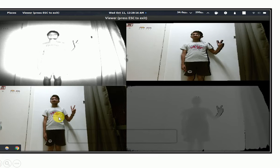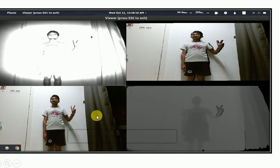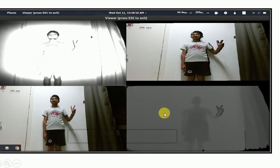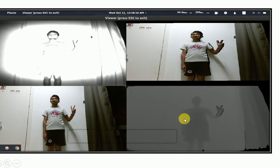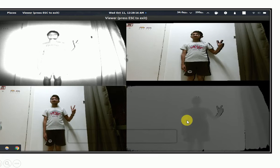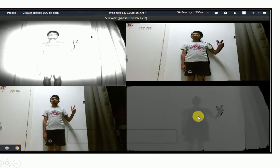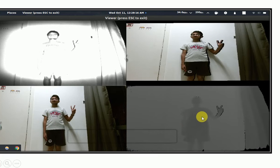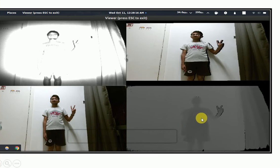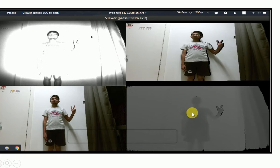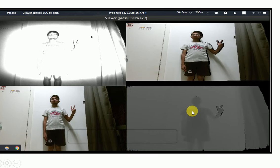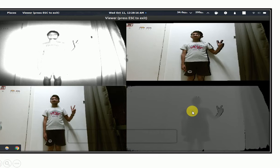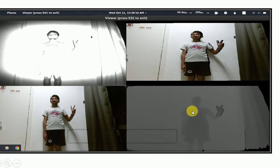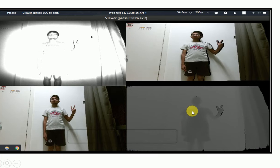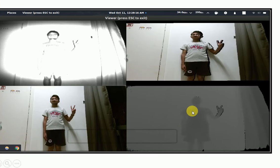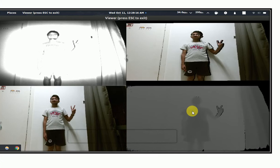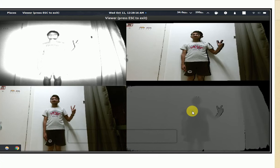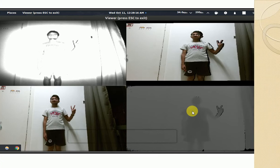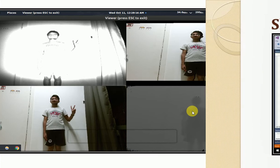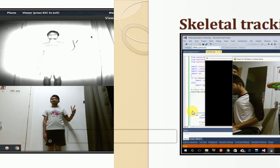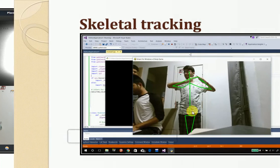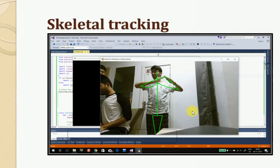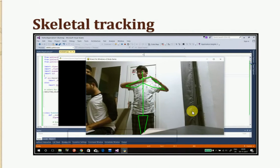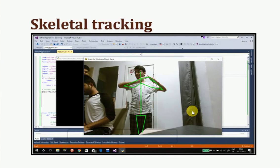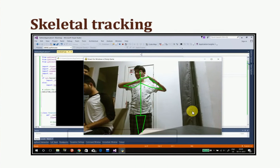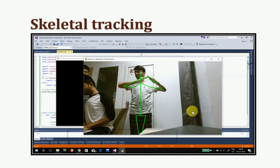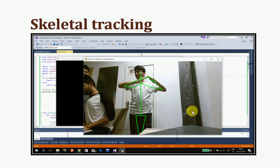RGB image plus depth map.